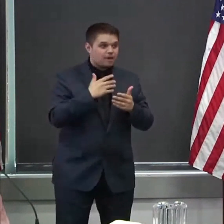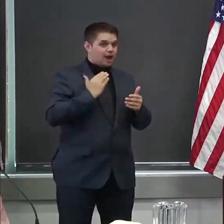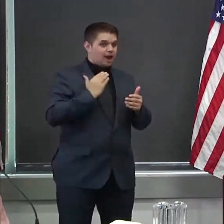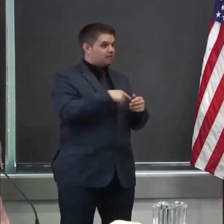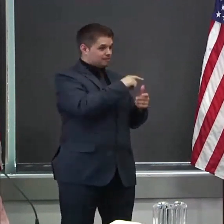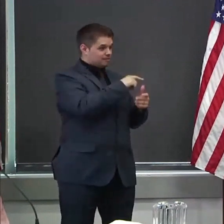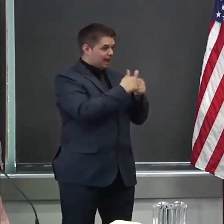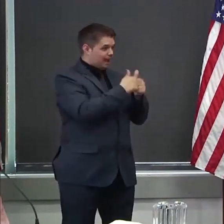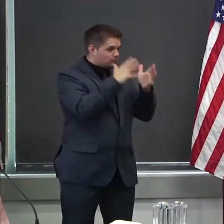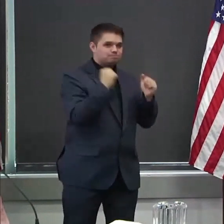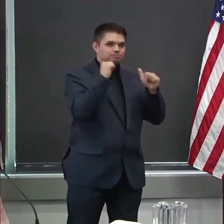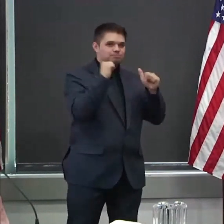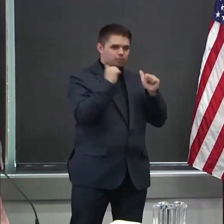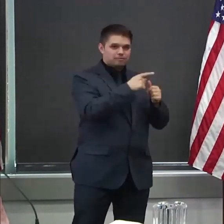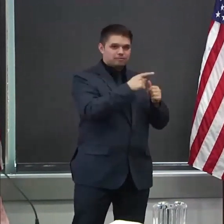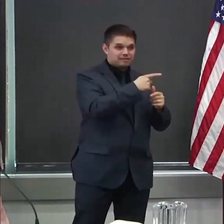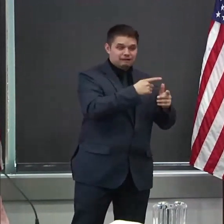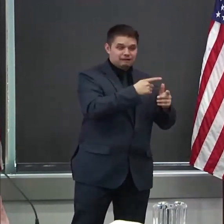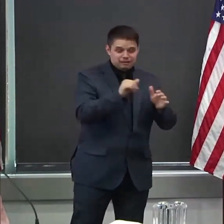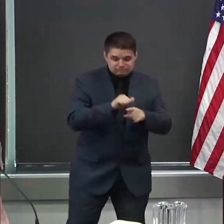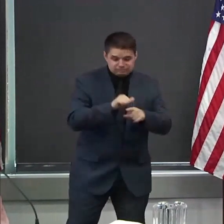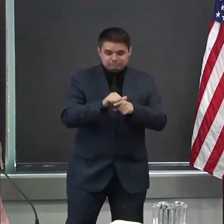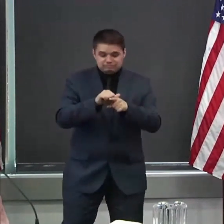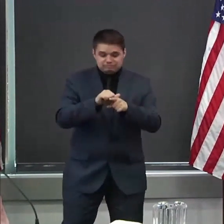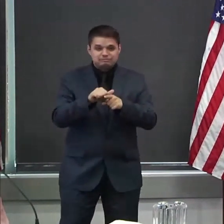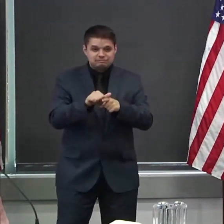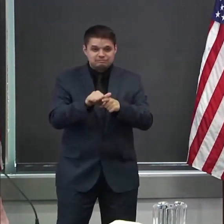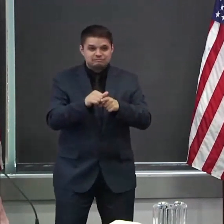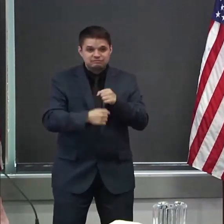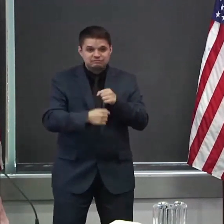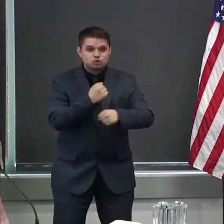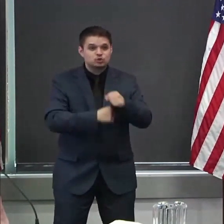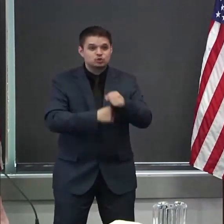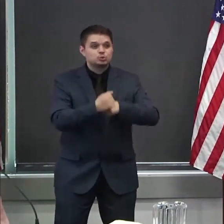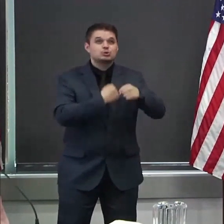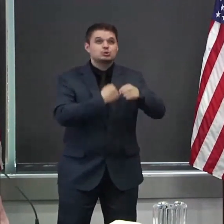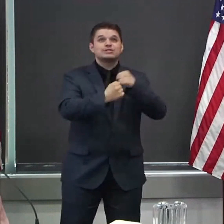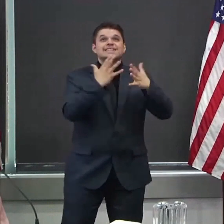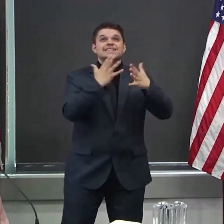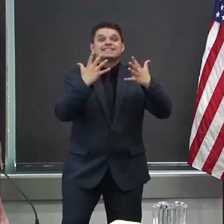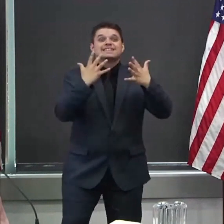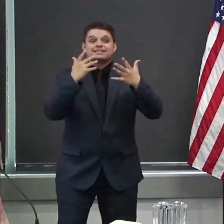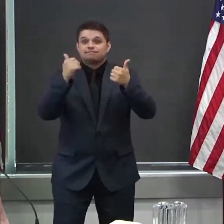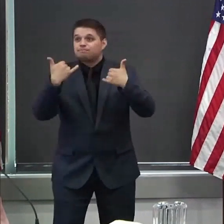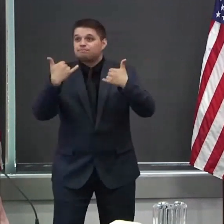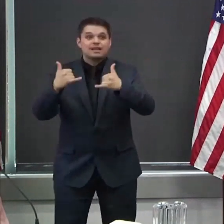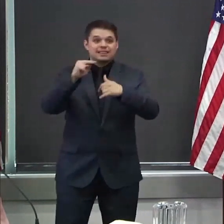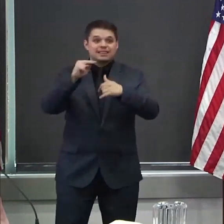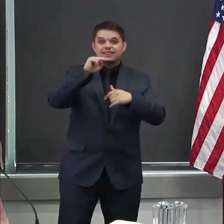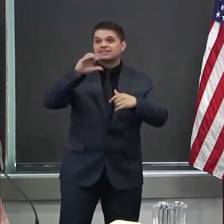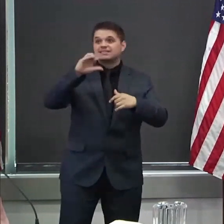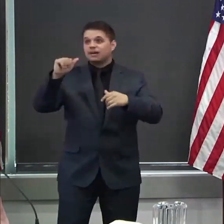compete at that level, and my heart breaks for them. We are working with